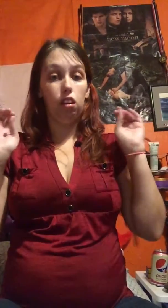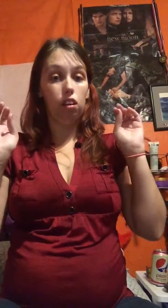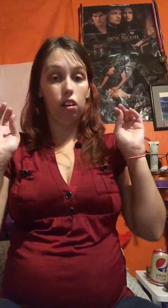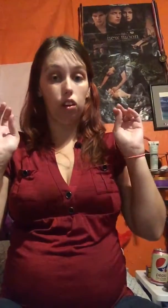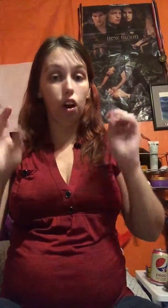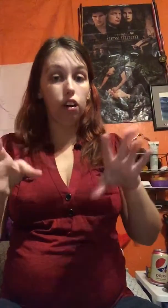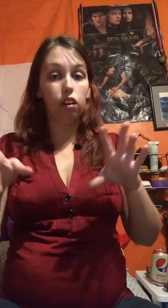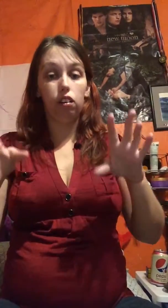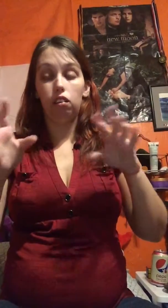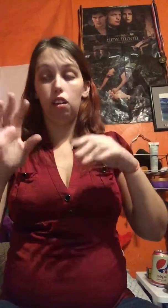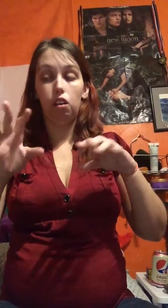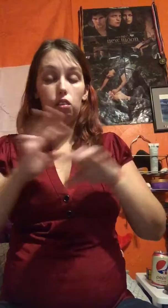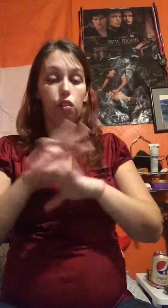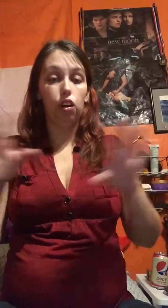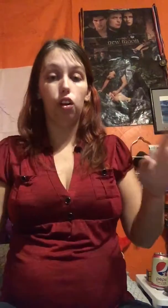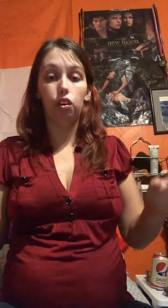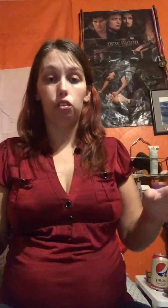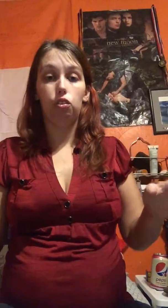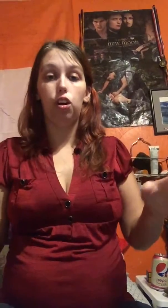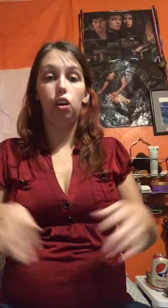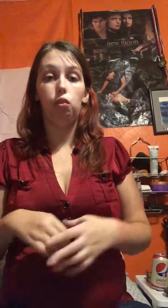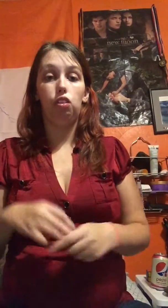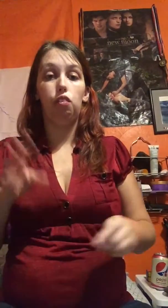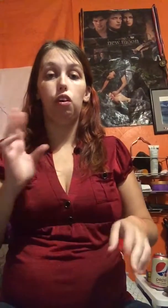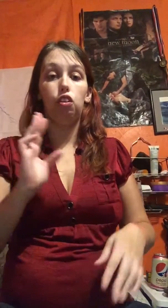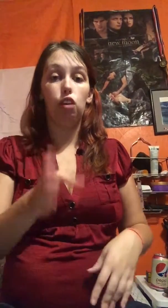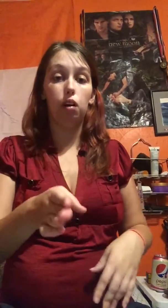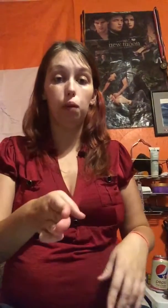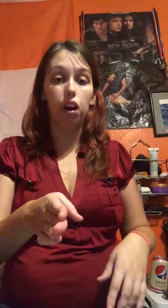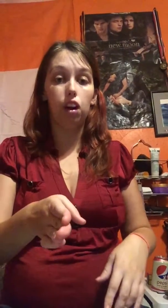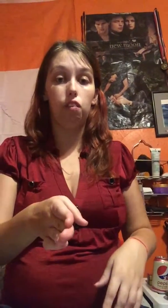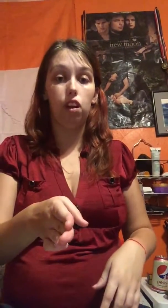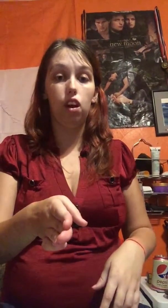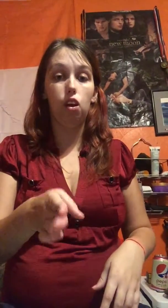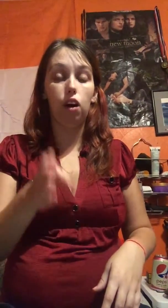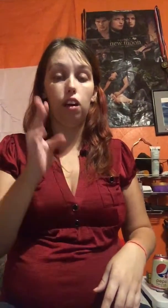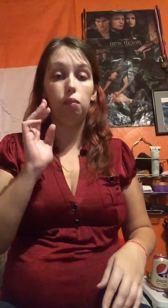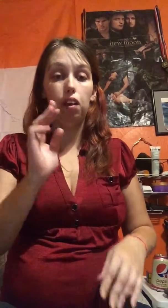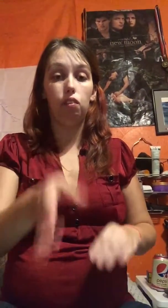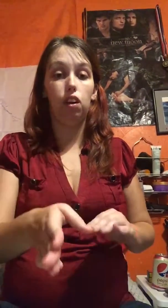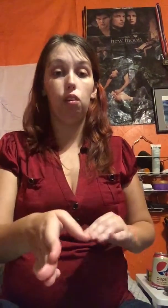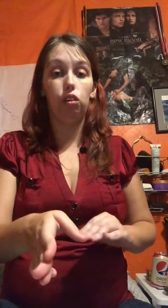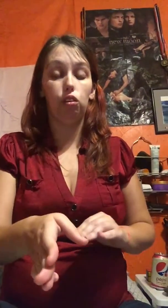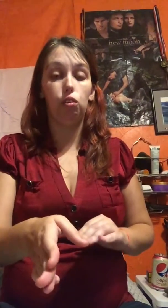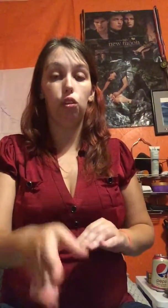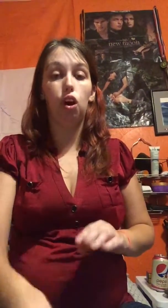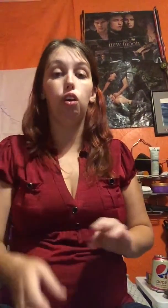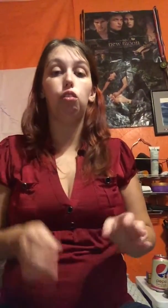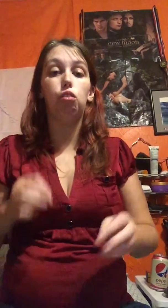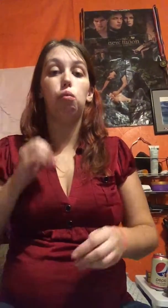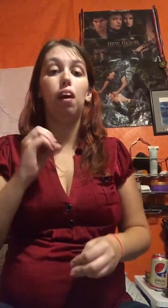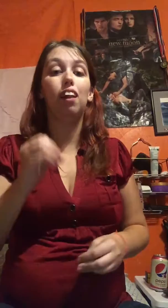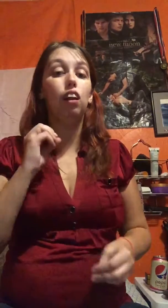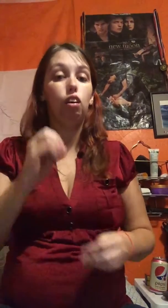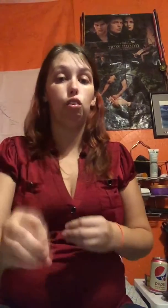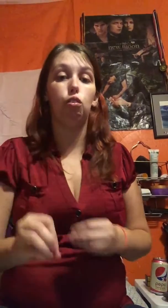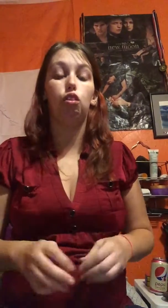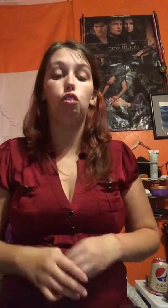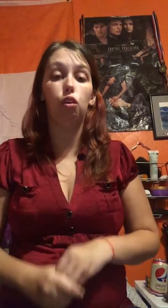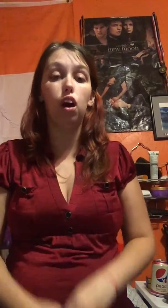a very long story, which I've already tried putting in a video and it made the video a little too long. So, to make that long story short,